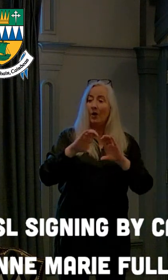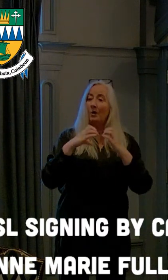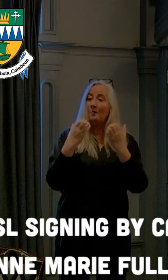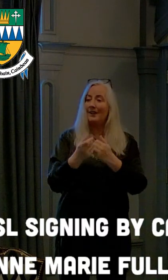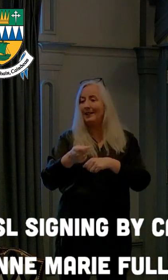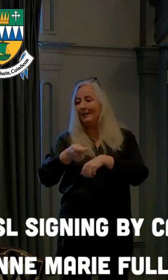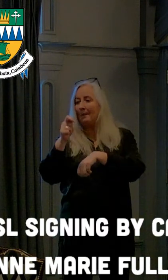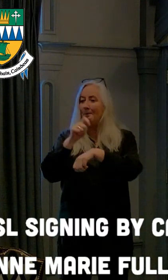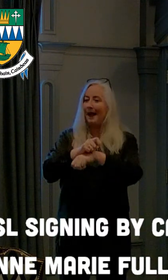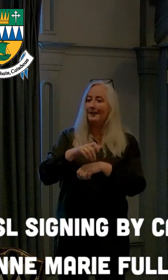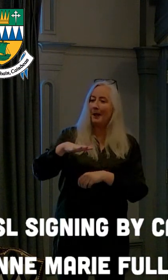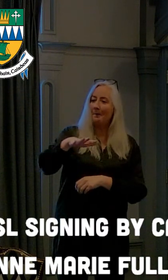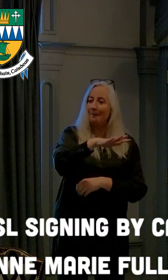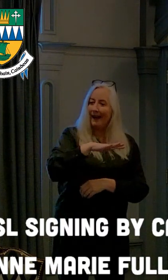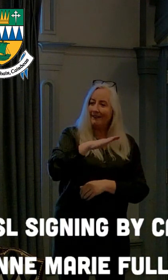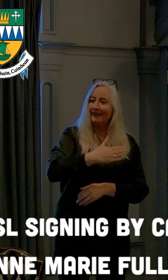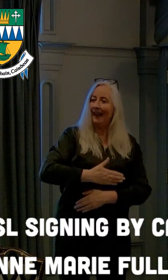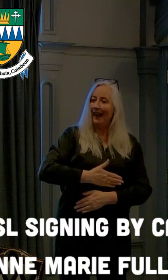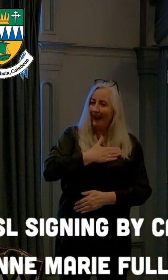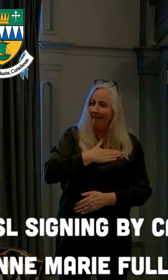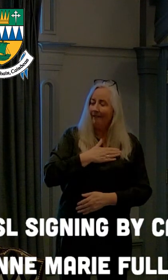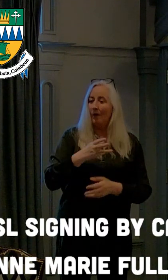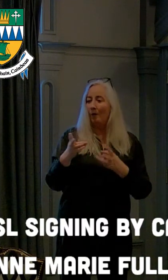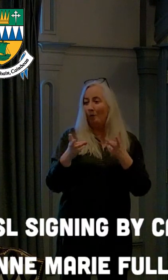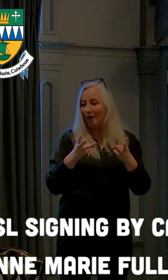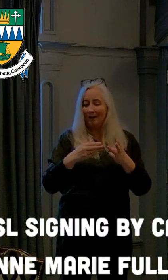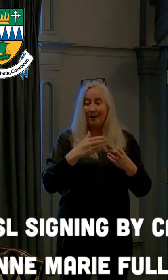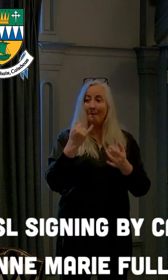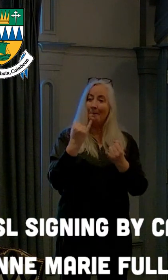places to live and work and play.